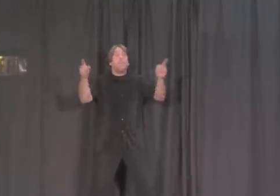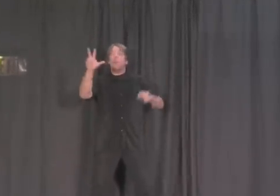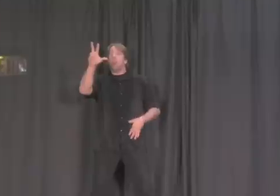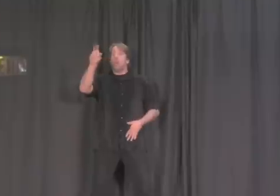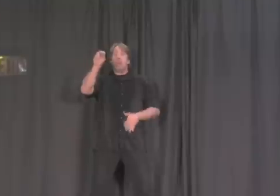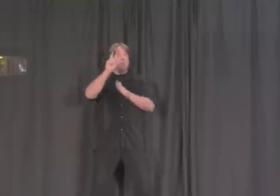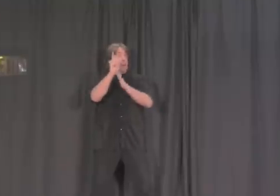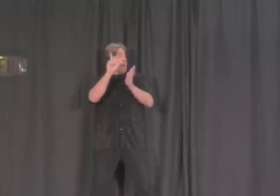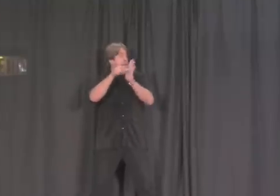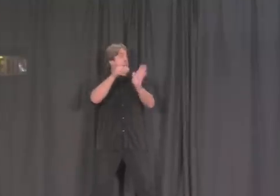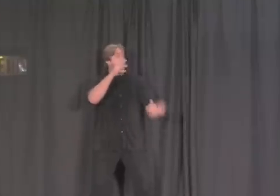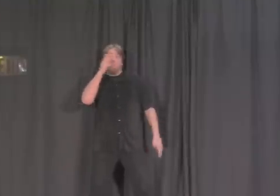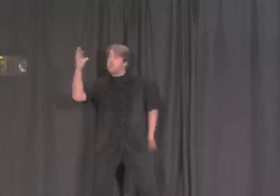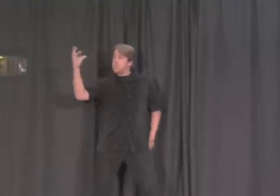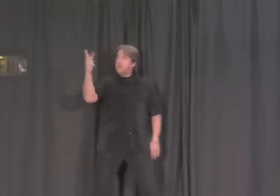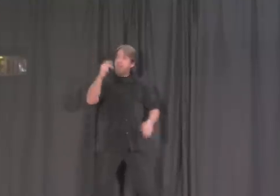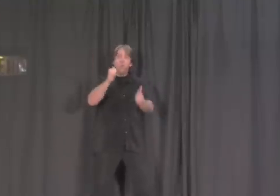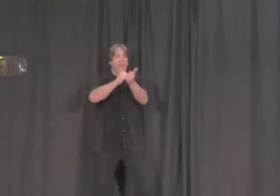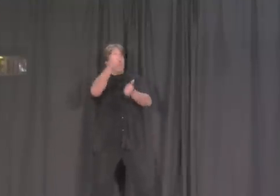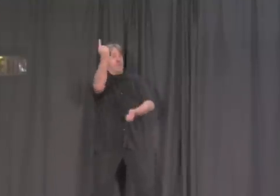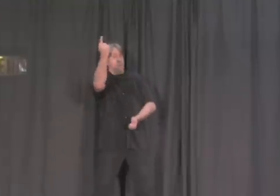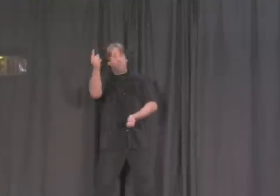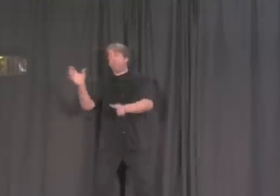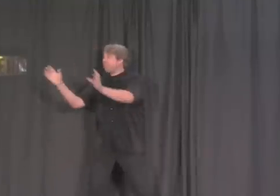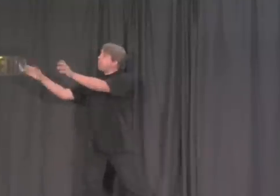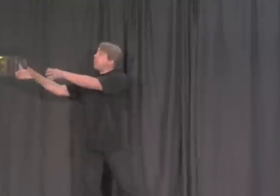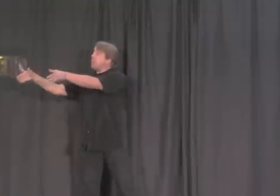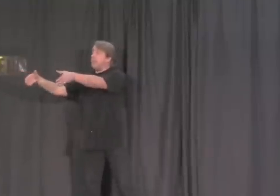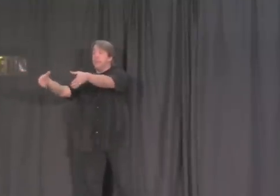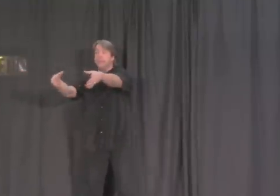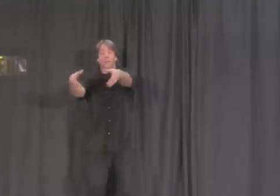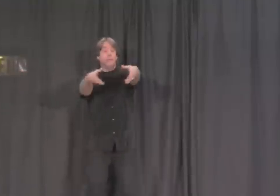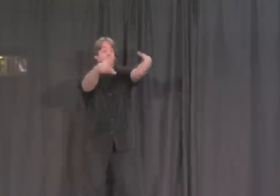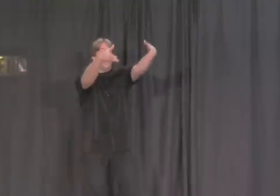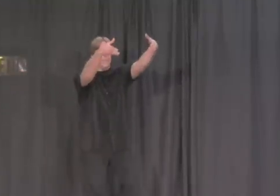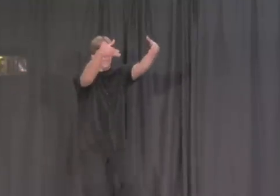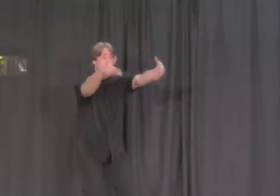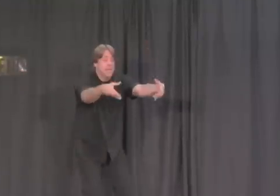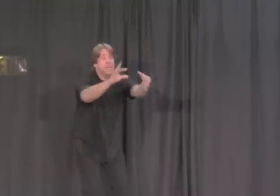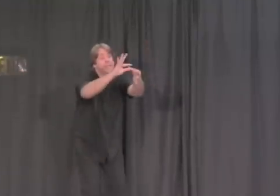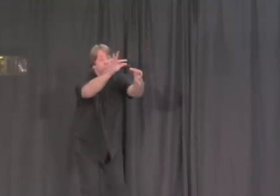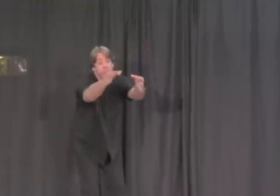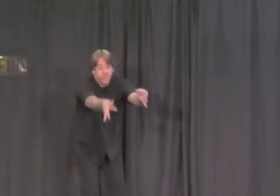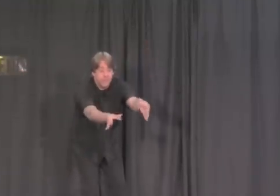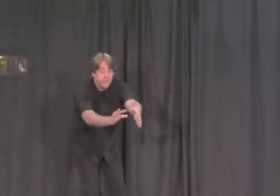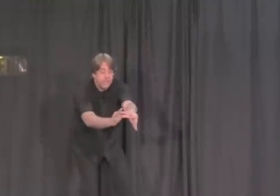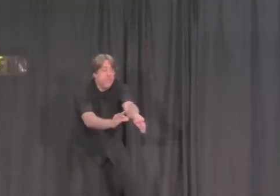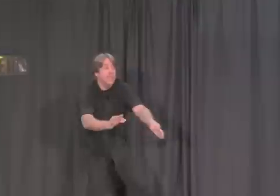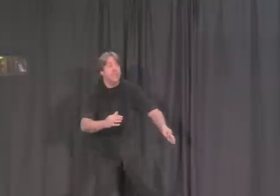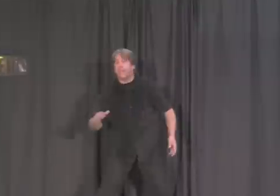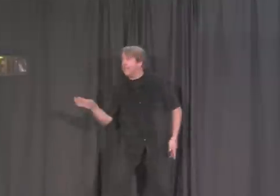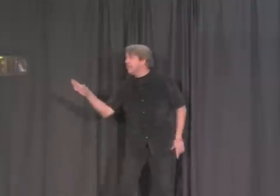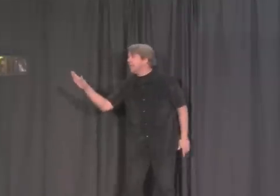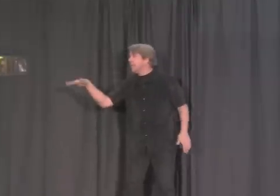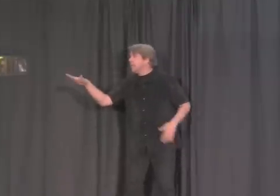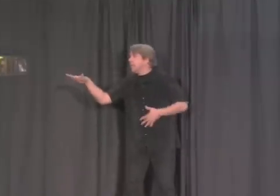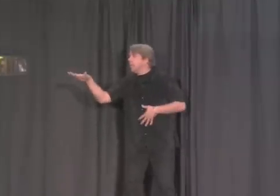there. 30 minutes later, though, my mother came back, holding something, which she placed on top of the television and